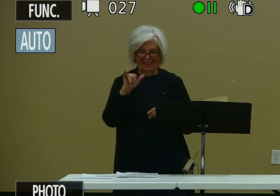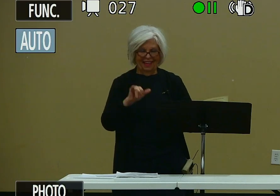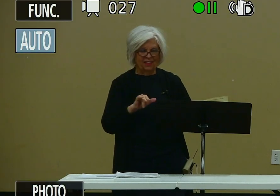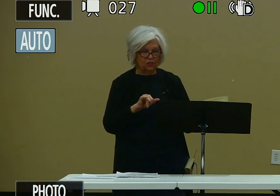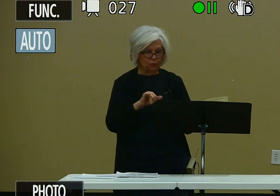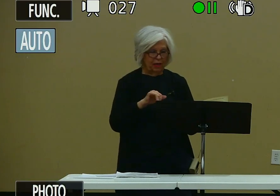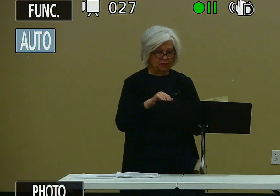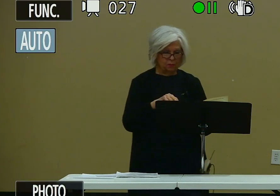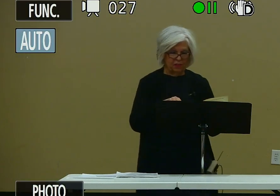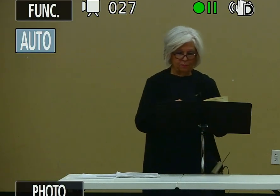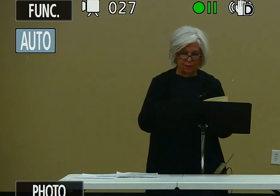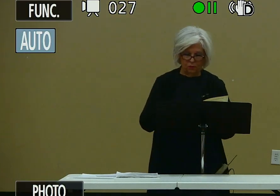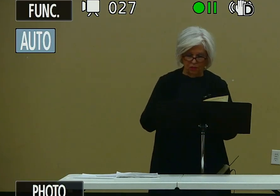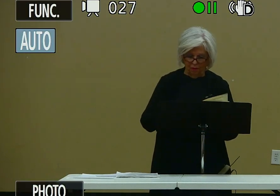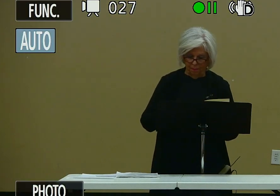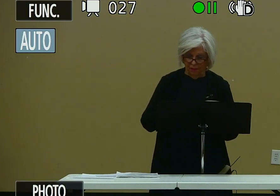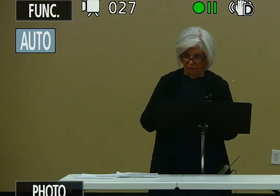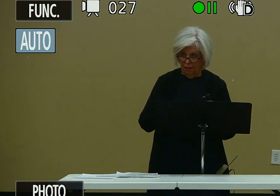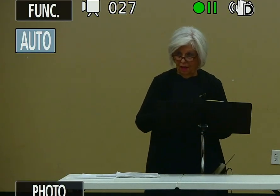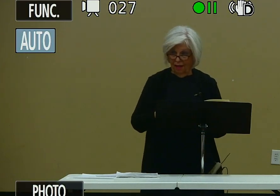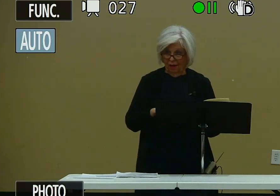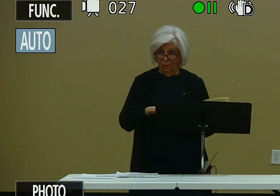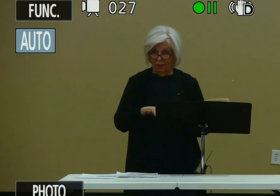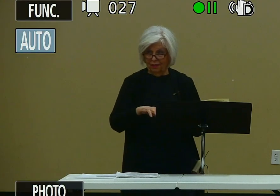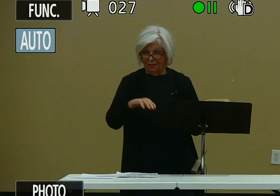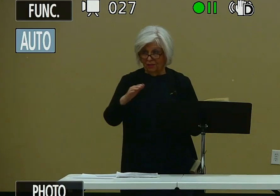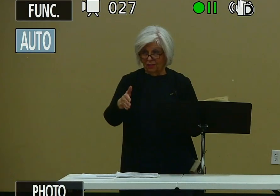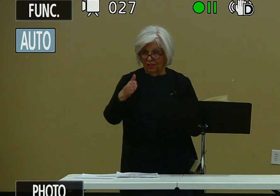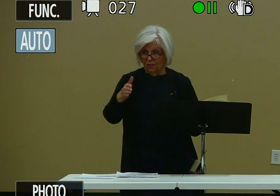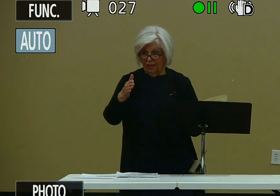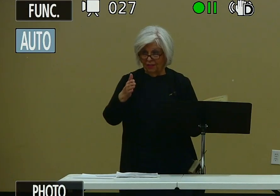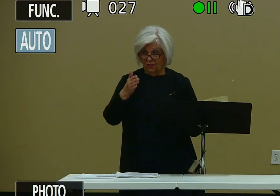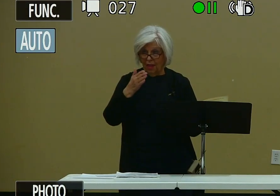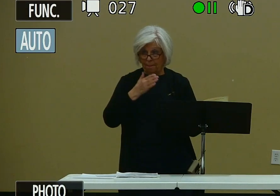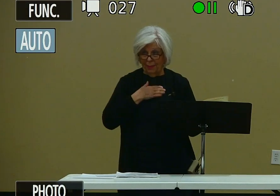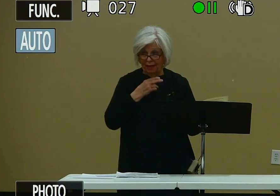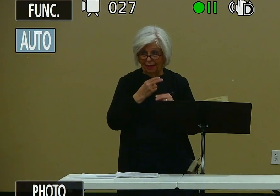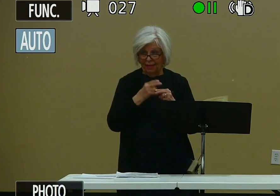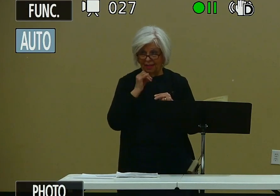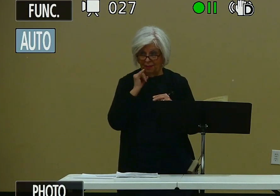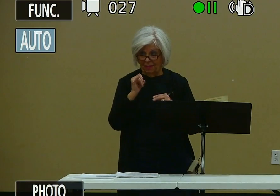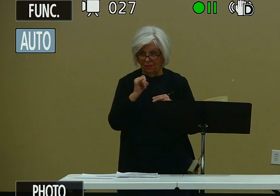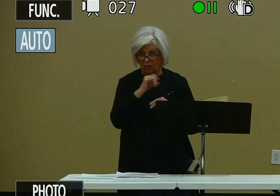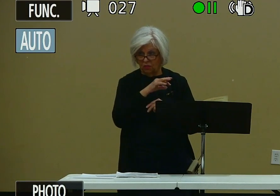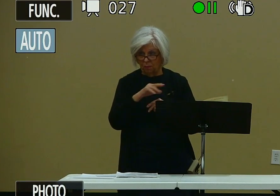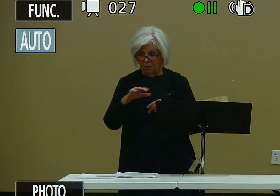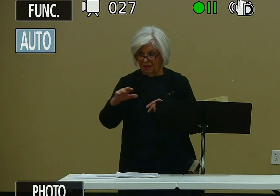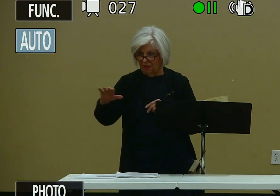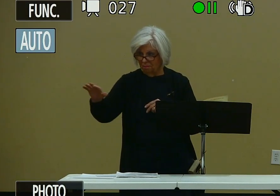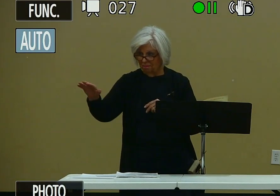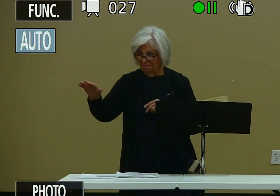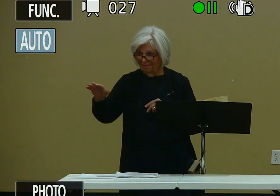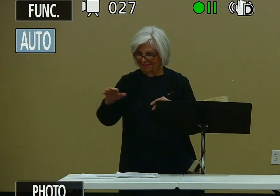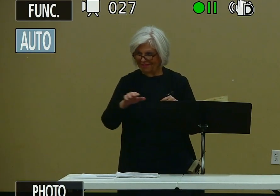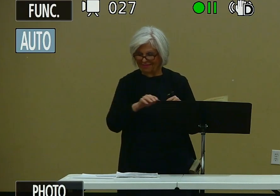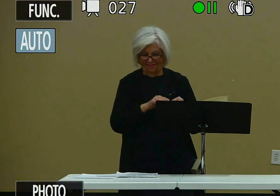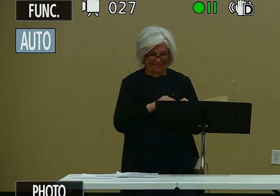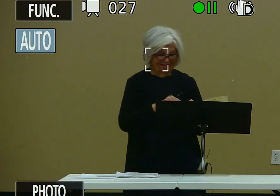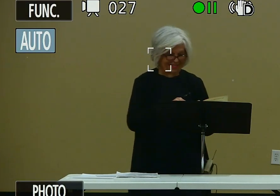And so if we have some deaf people show up here, we're going to go shake their hands and say, my name is, and spell it out. And